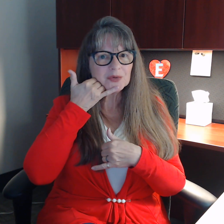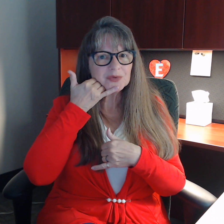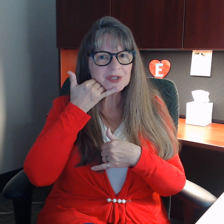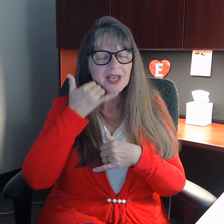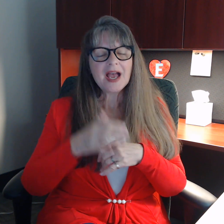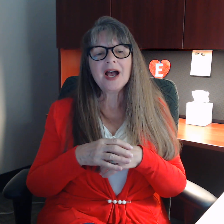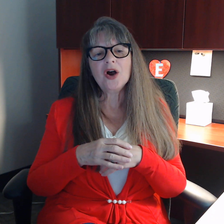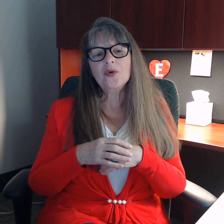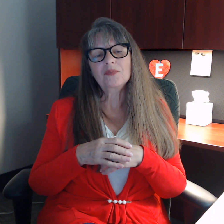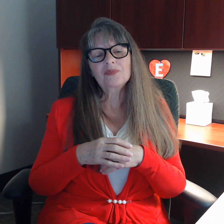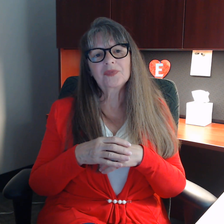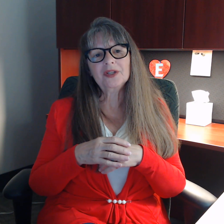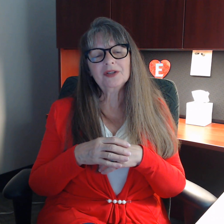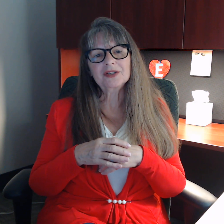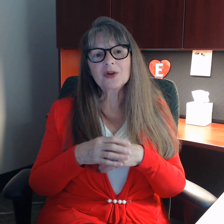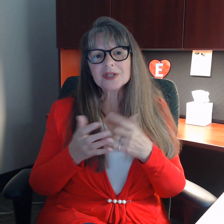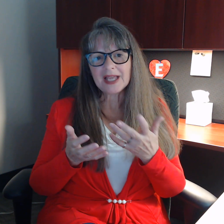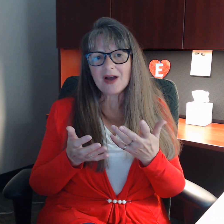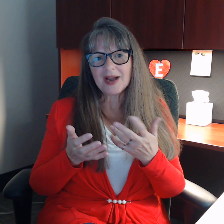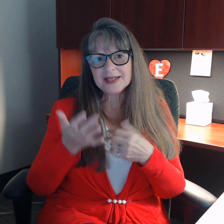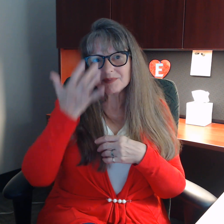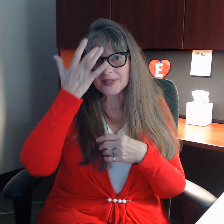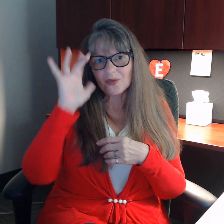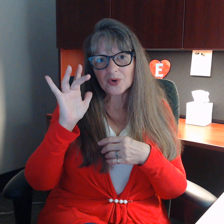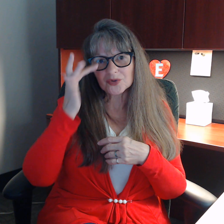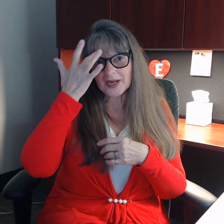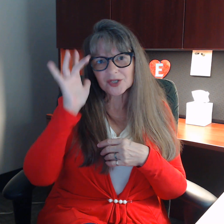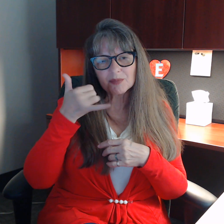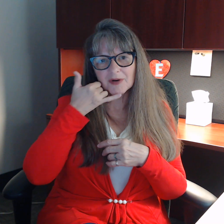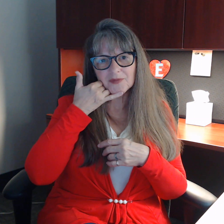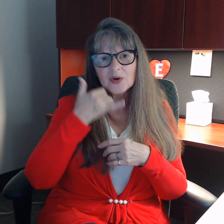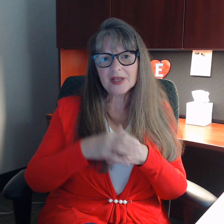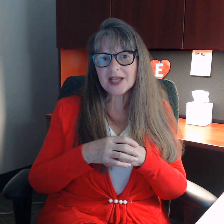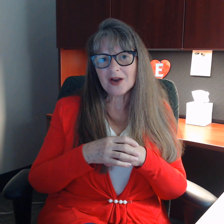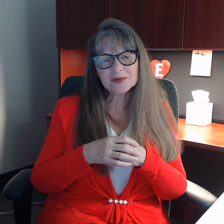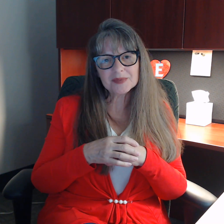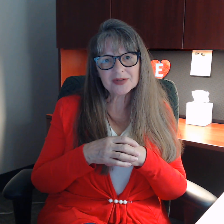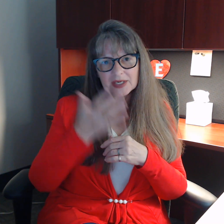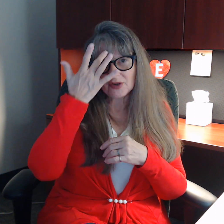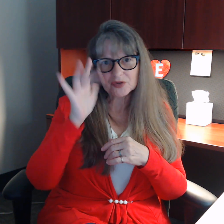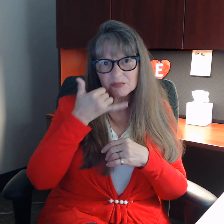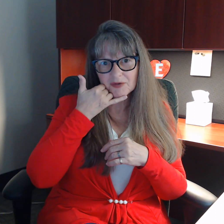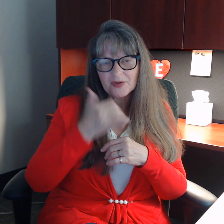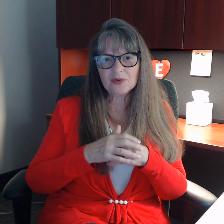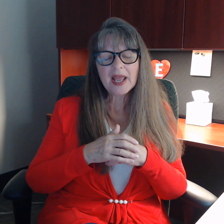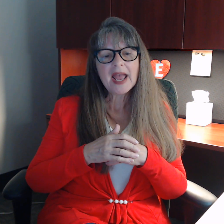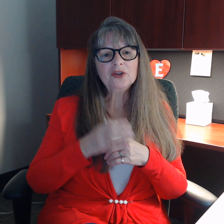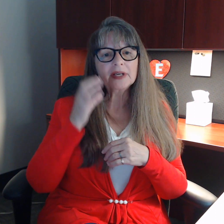smartphones, then notice that how I did play on words, right? A smartphone, and that's how sometimes I'll sign it. You have a smartphone, and you can have a